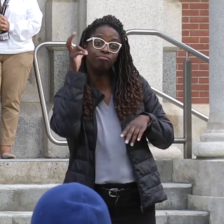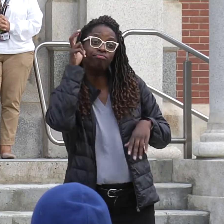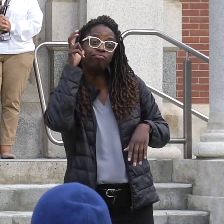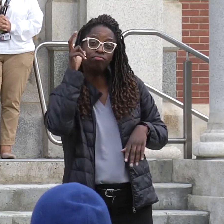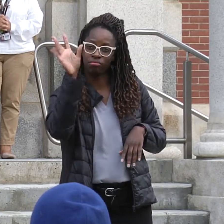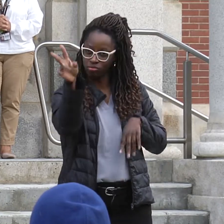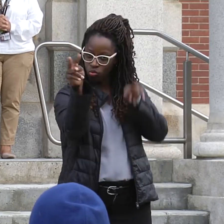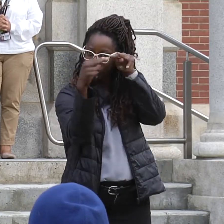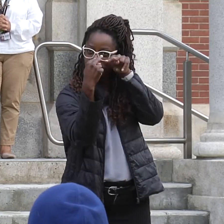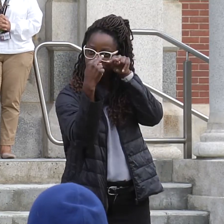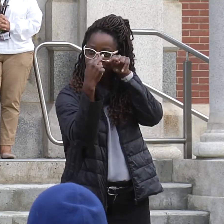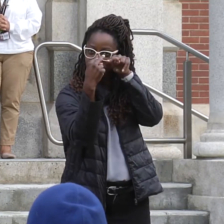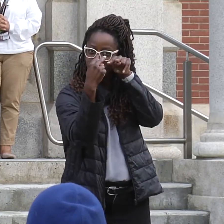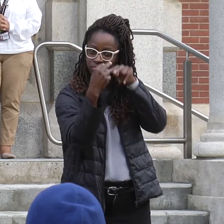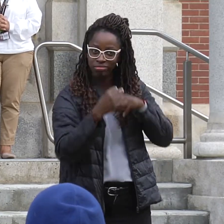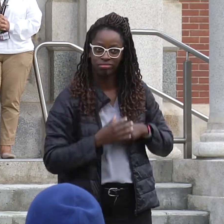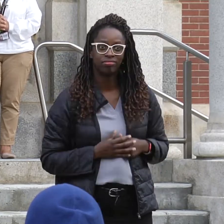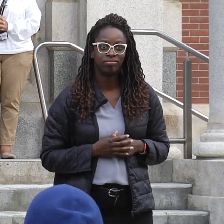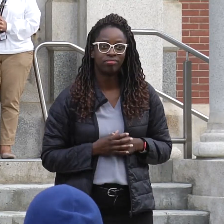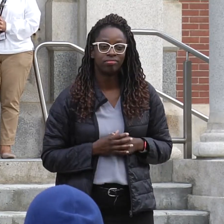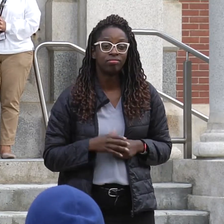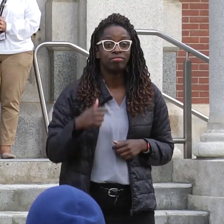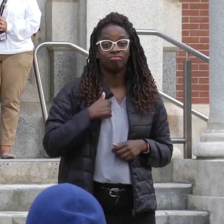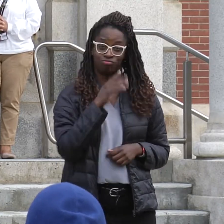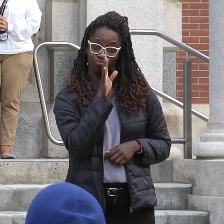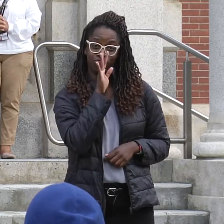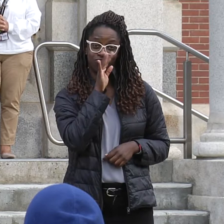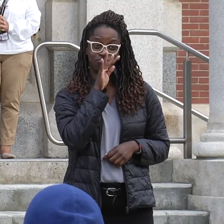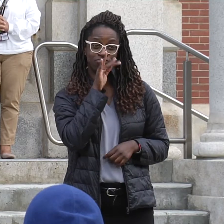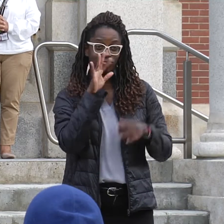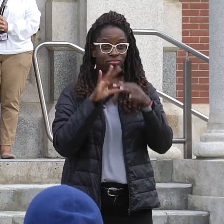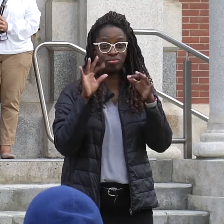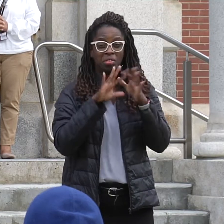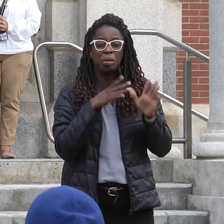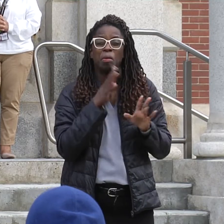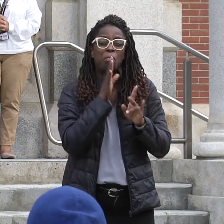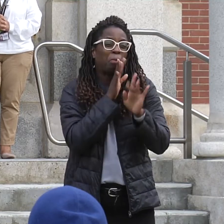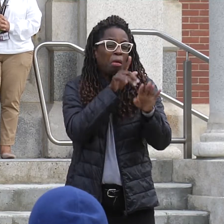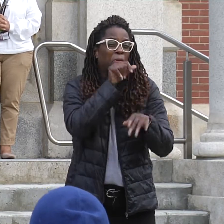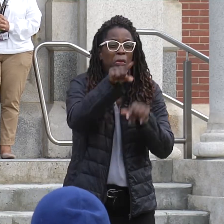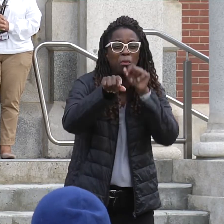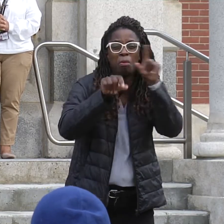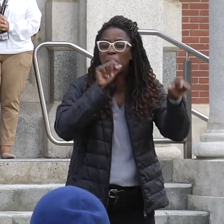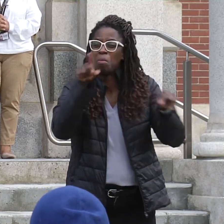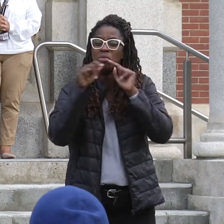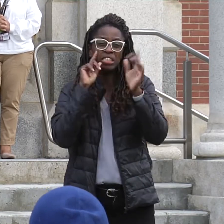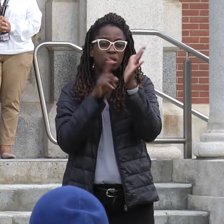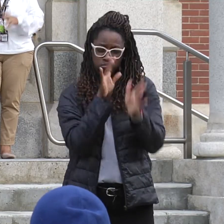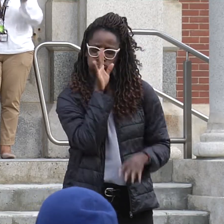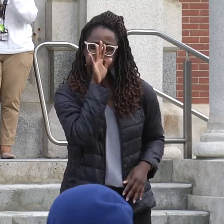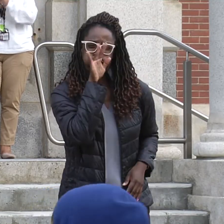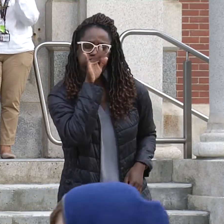spit, and spread this smoking, sometimes broken spoken word. All right?